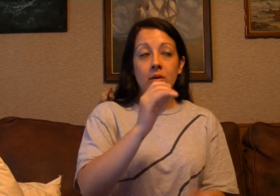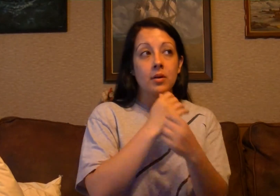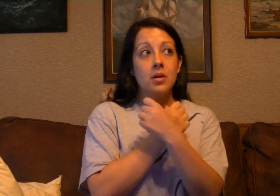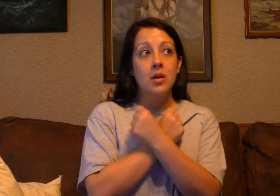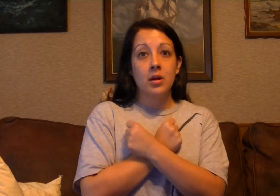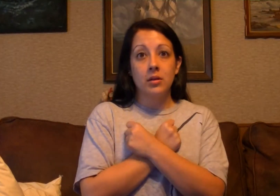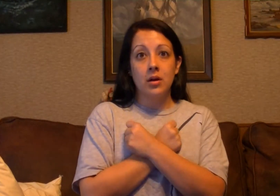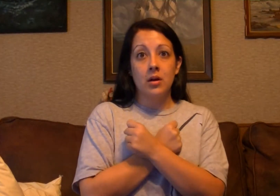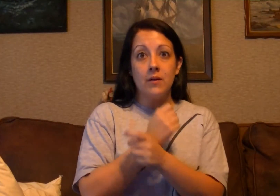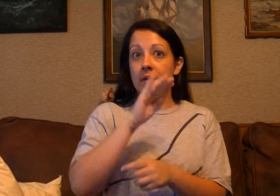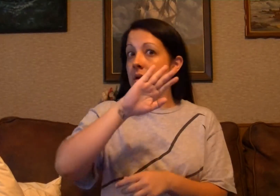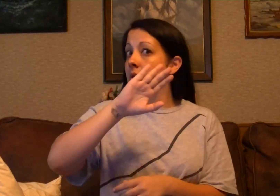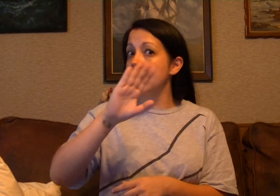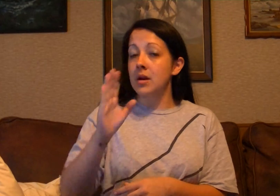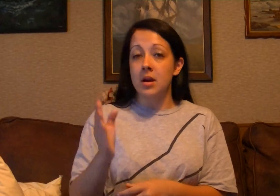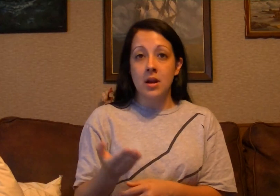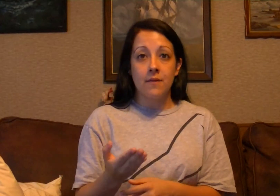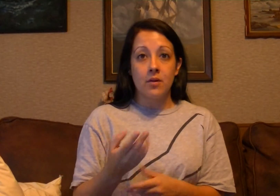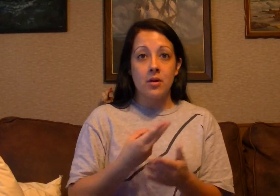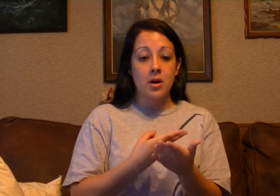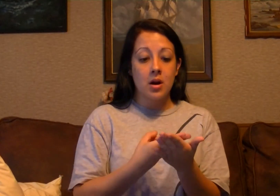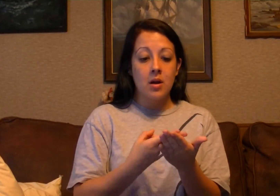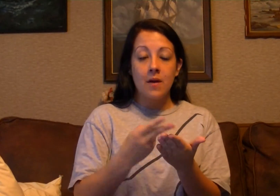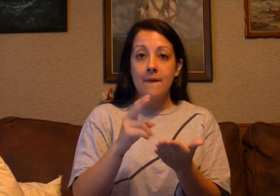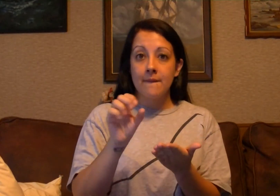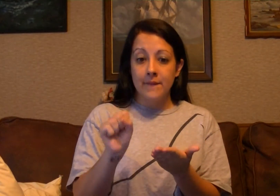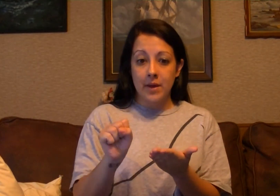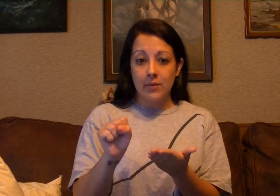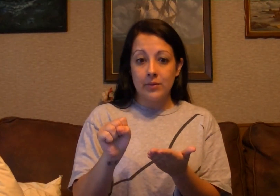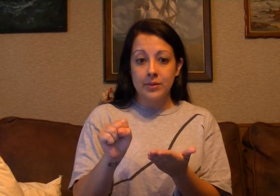Your love never fails.